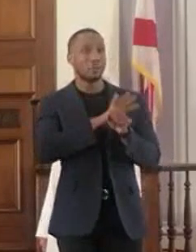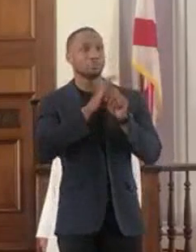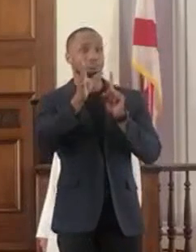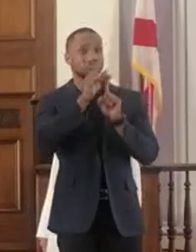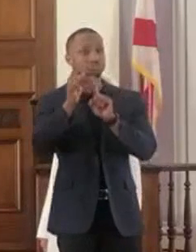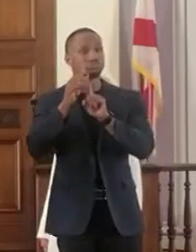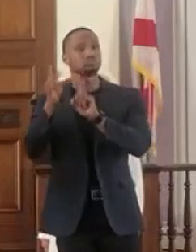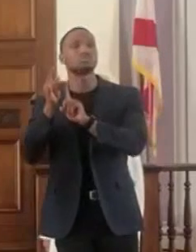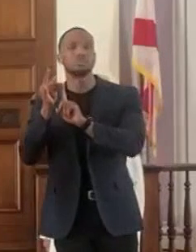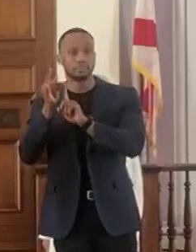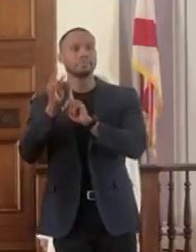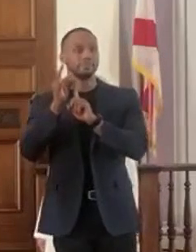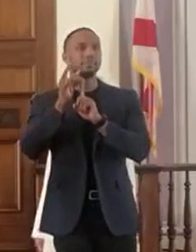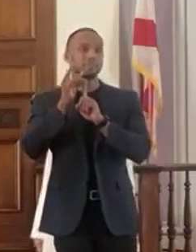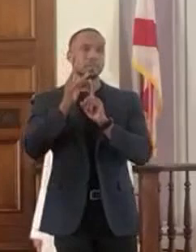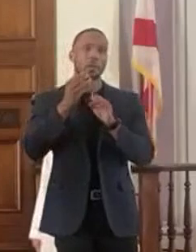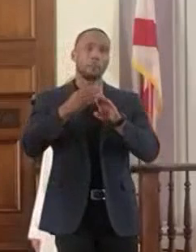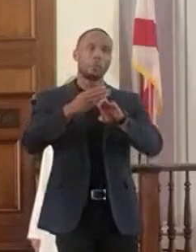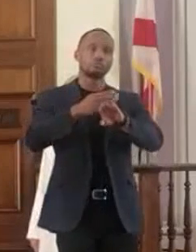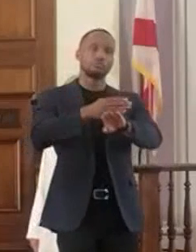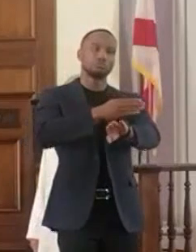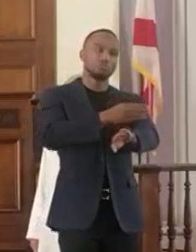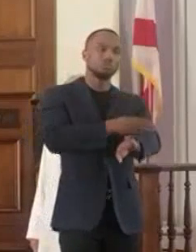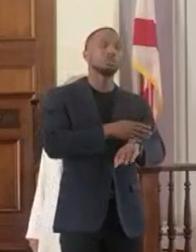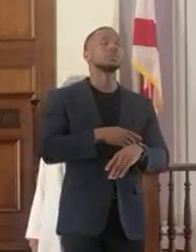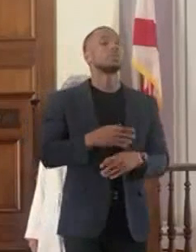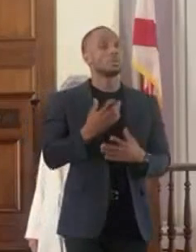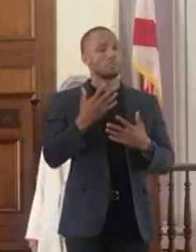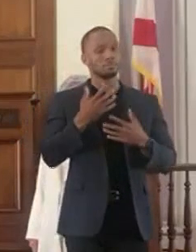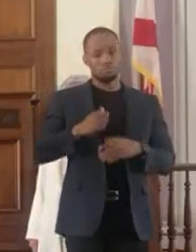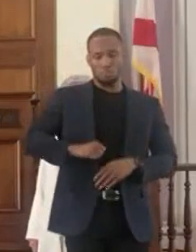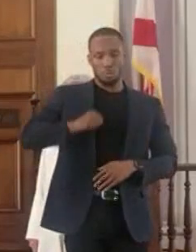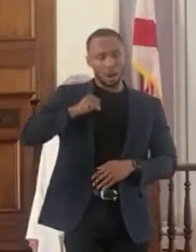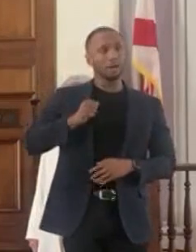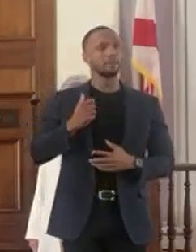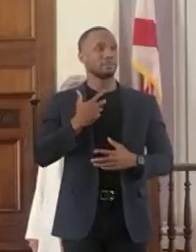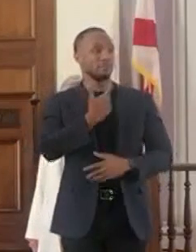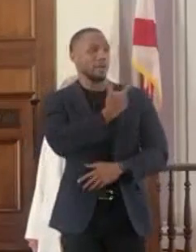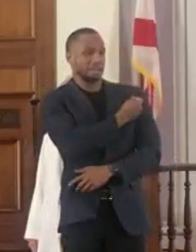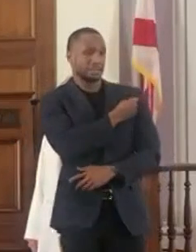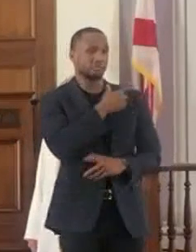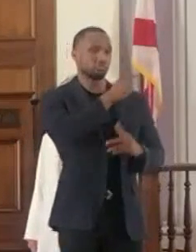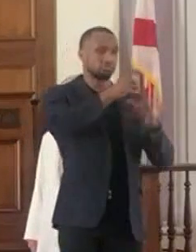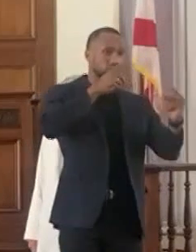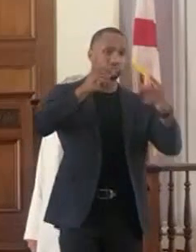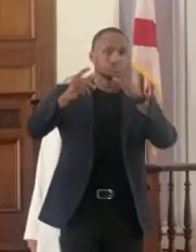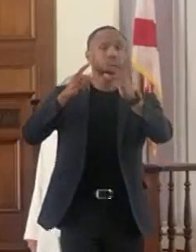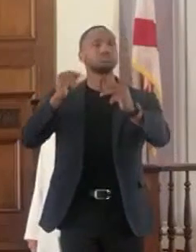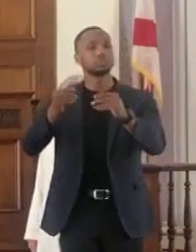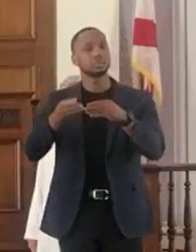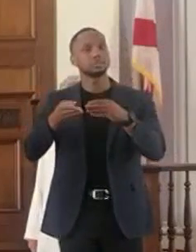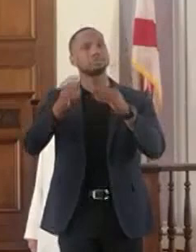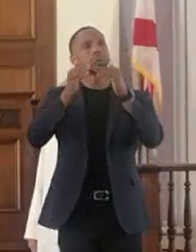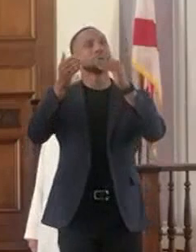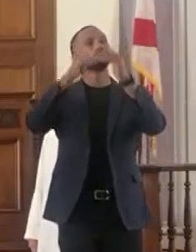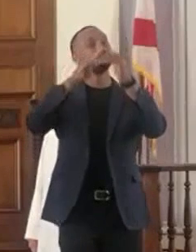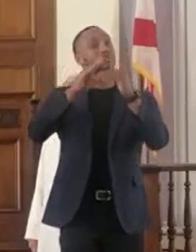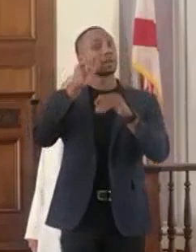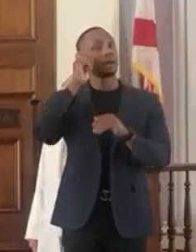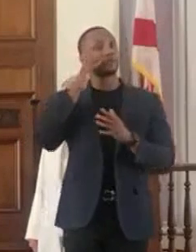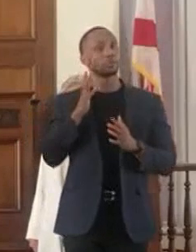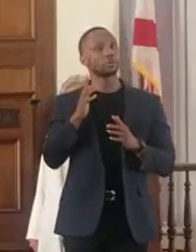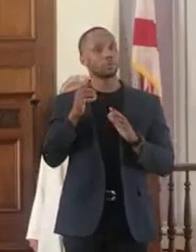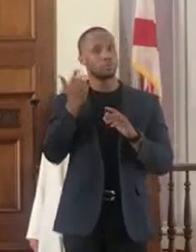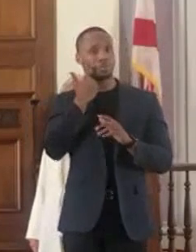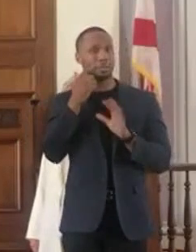numbers, are continuing to improve. We're very proud of our vaccination numbers. They continue to increase. And as the governor mentioned to you,